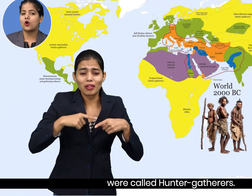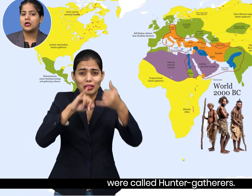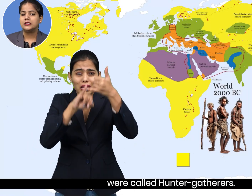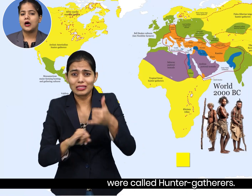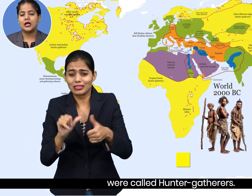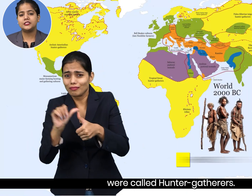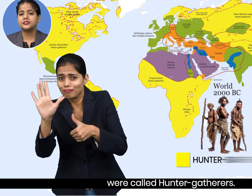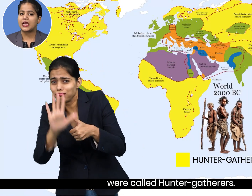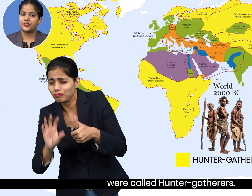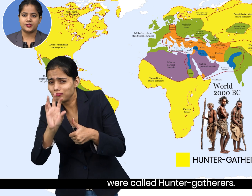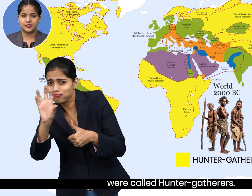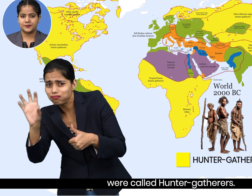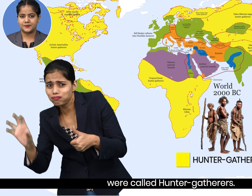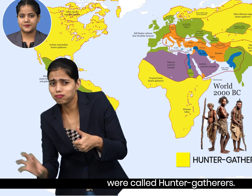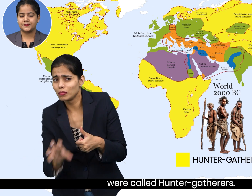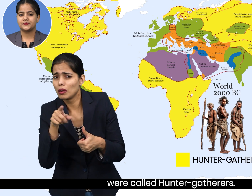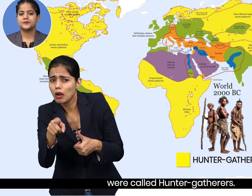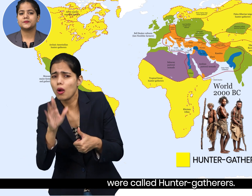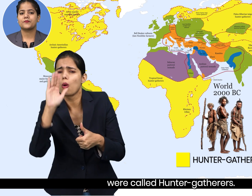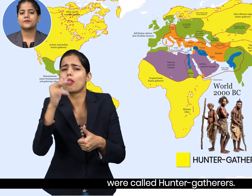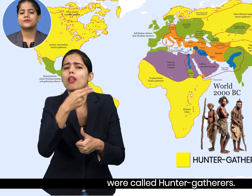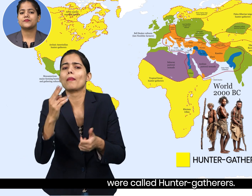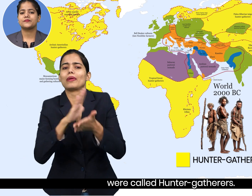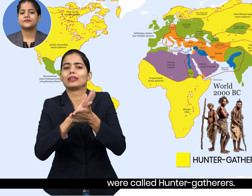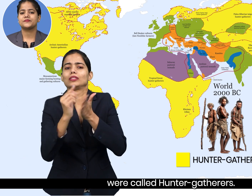were called hunter-gatherers.